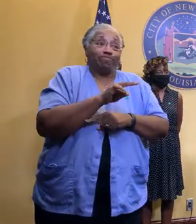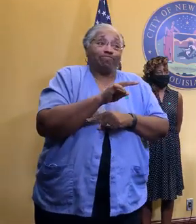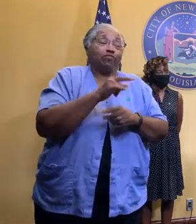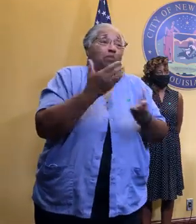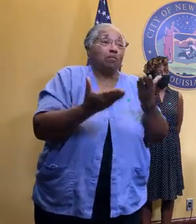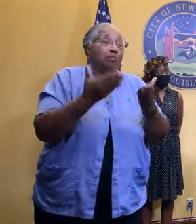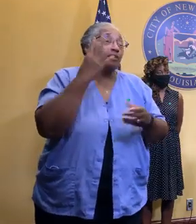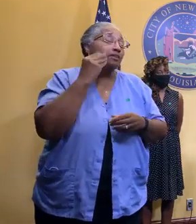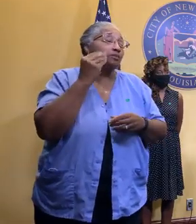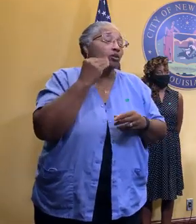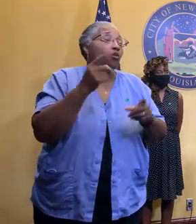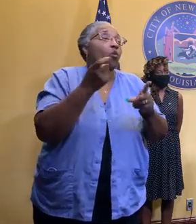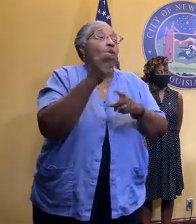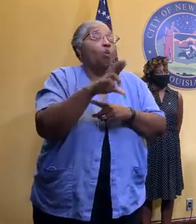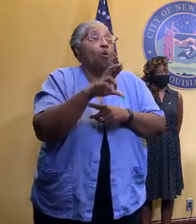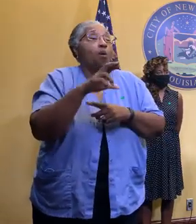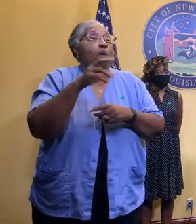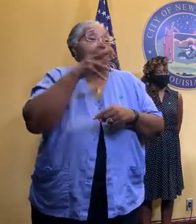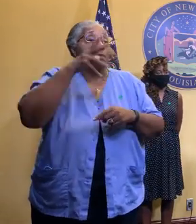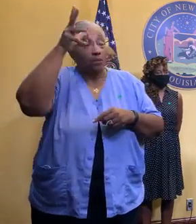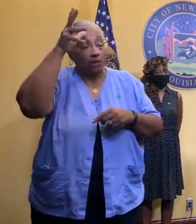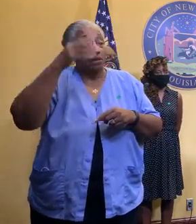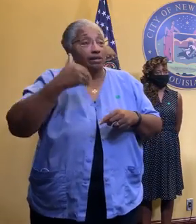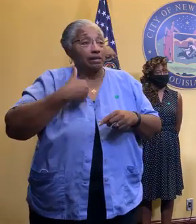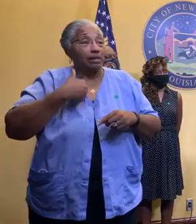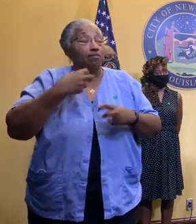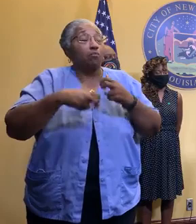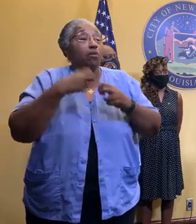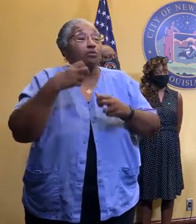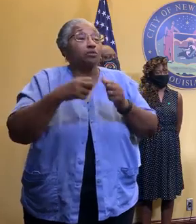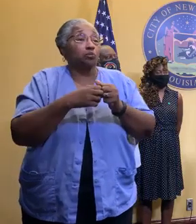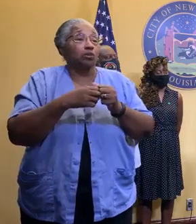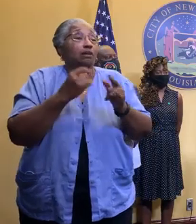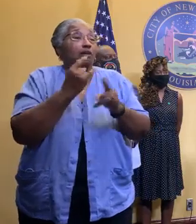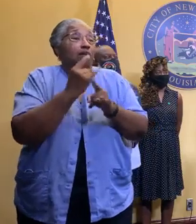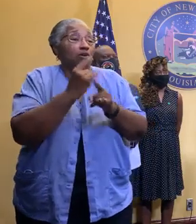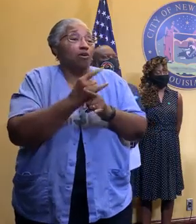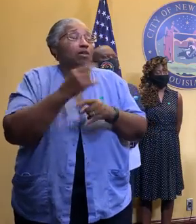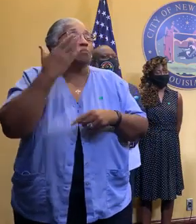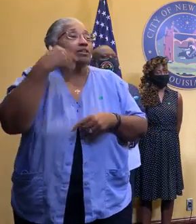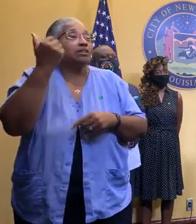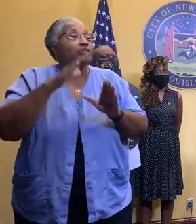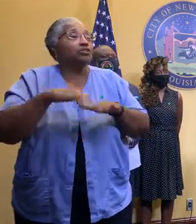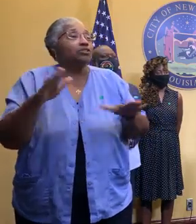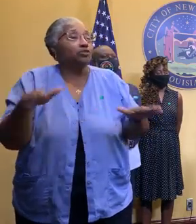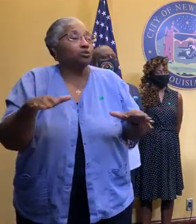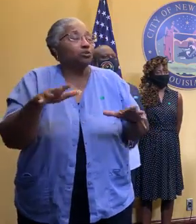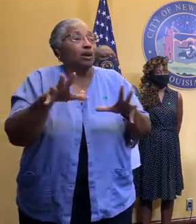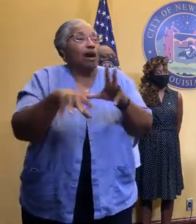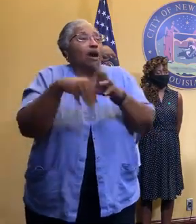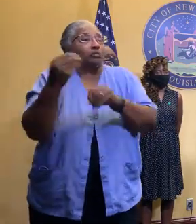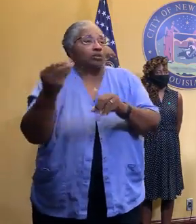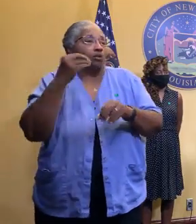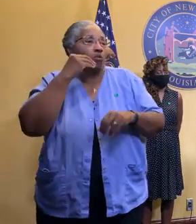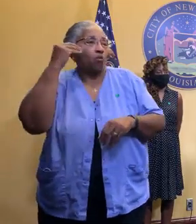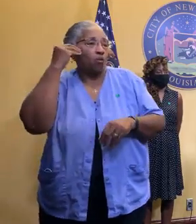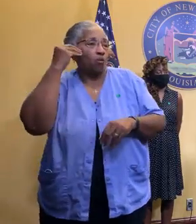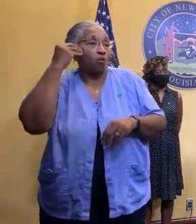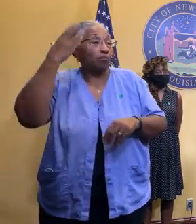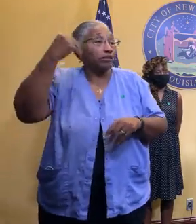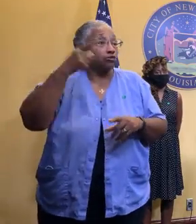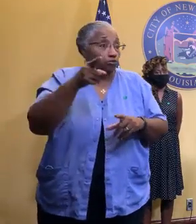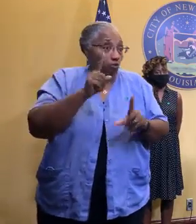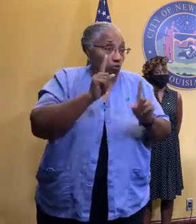that a parent had an issue with alcohol abuse because they were out of the house a little bit longer. Because that's what school does. When